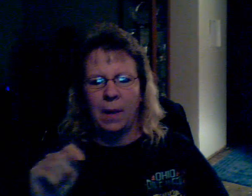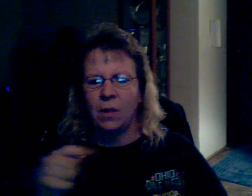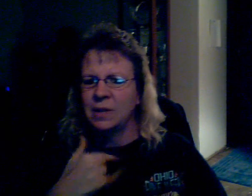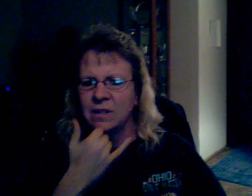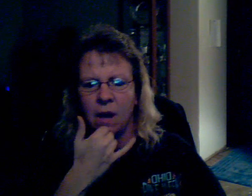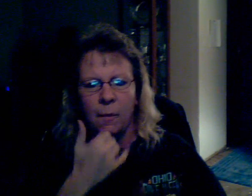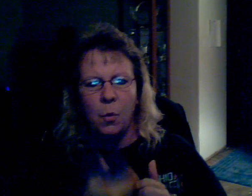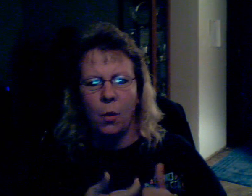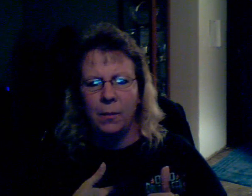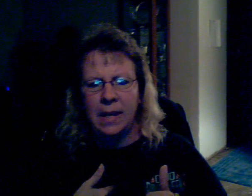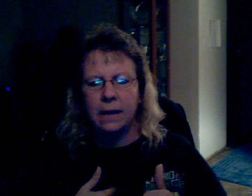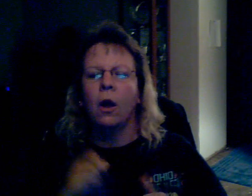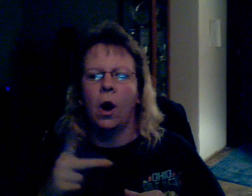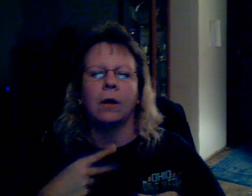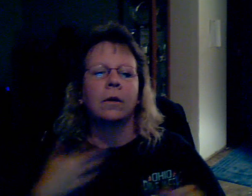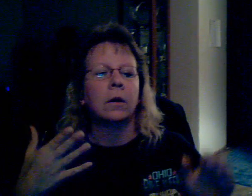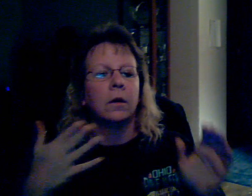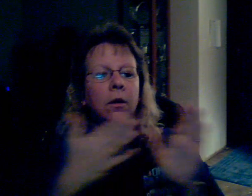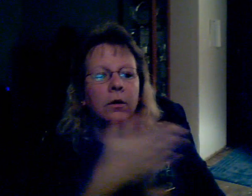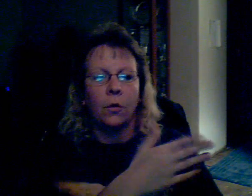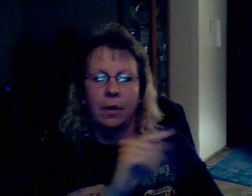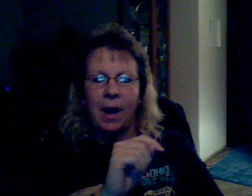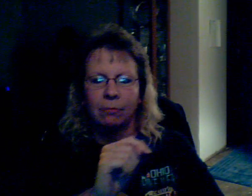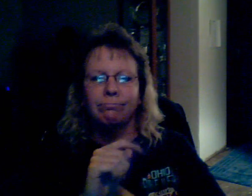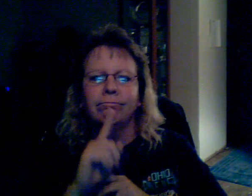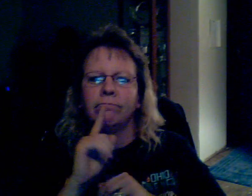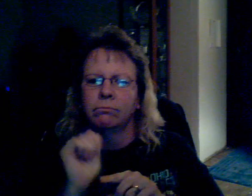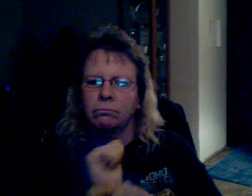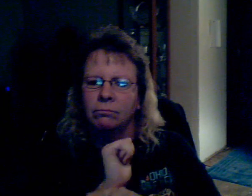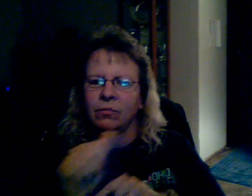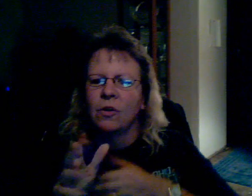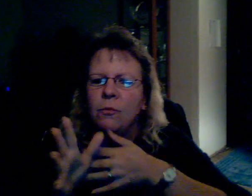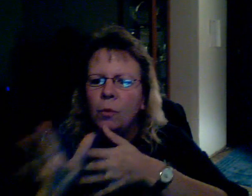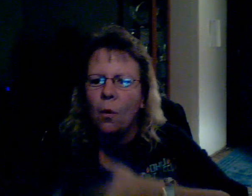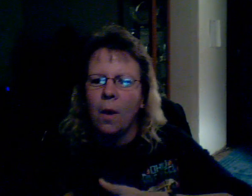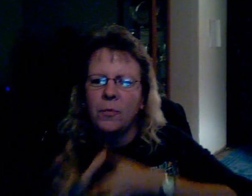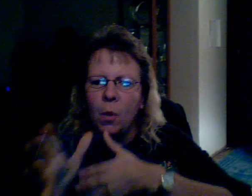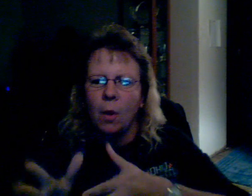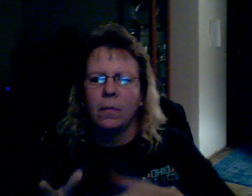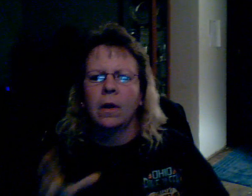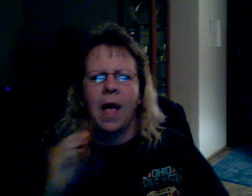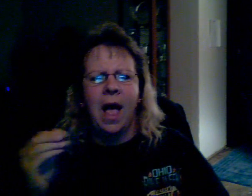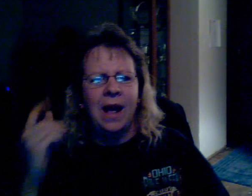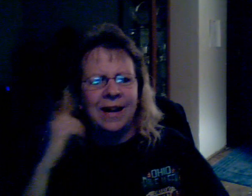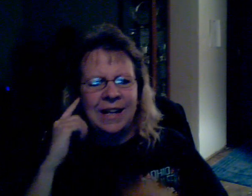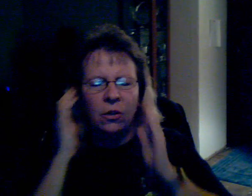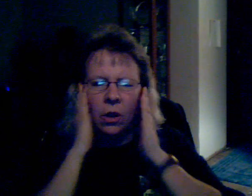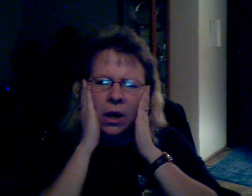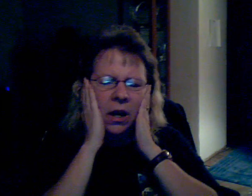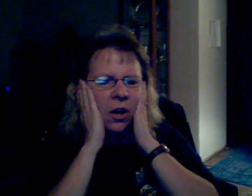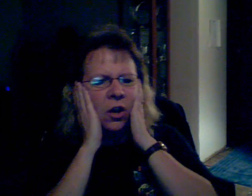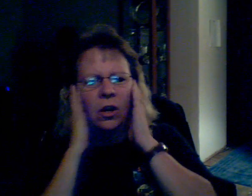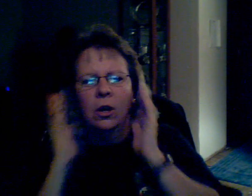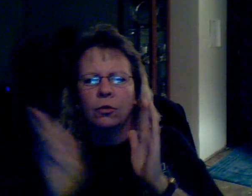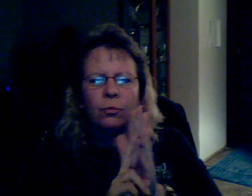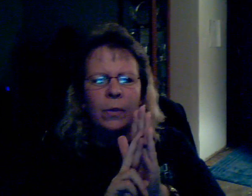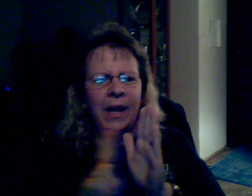battle. WC, on the battle. You know what I'm talking about? Yeah.